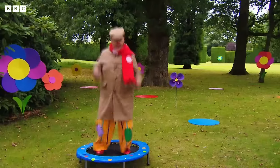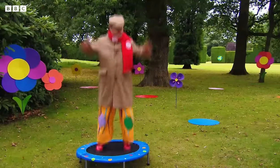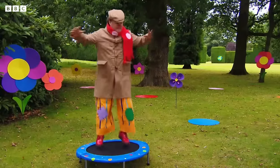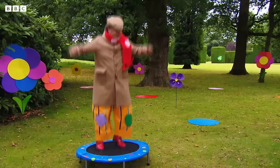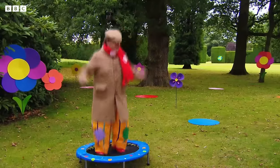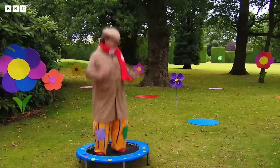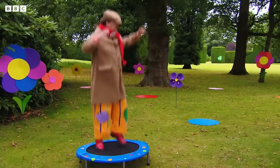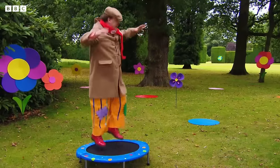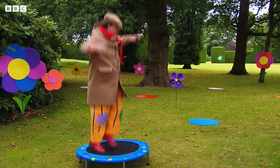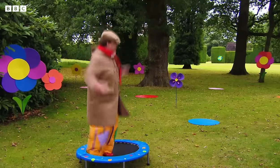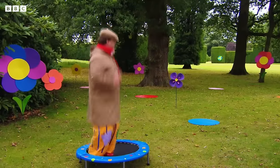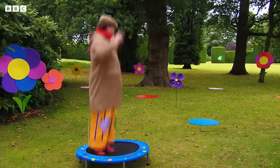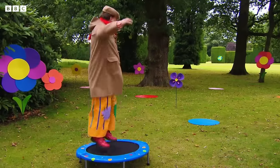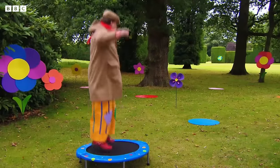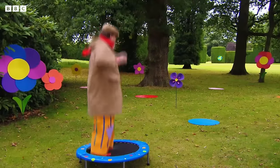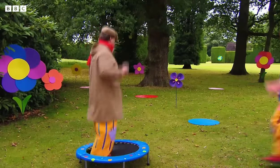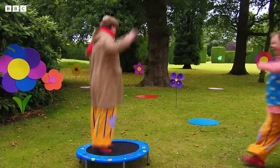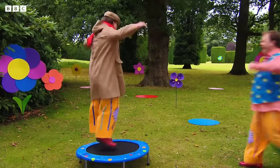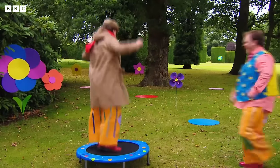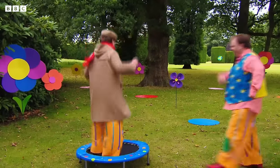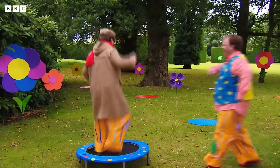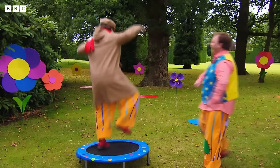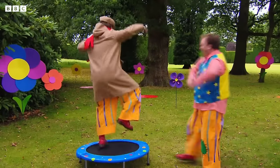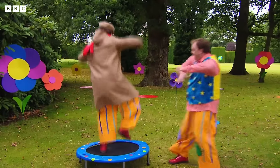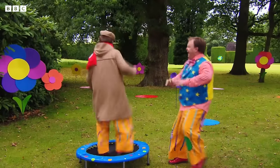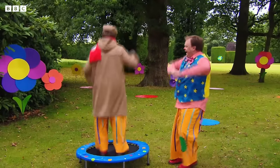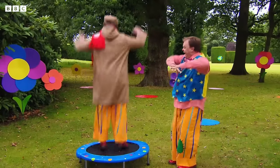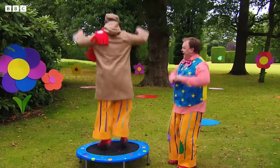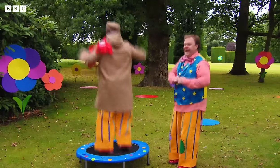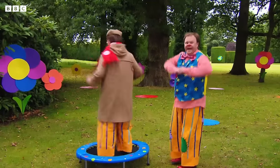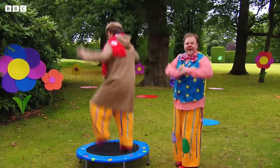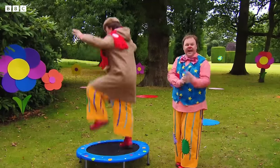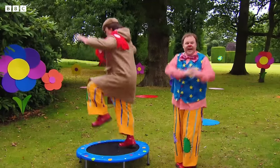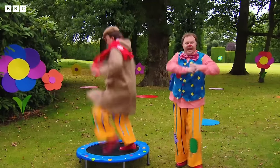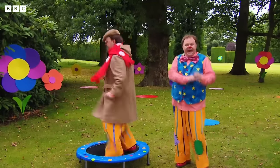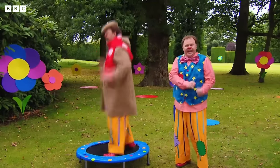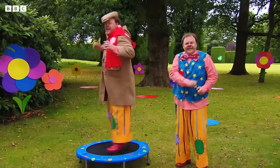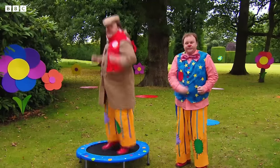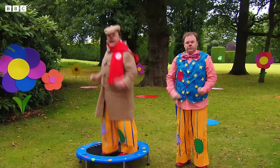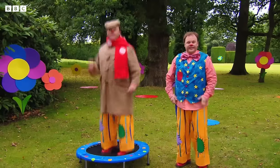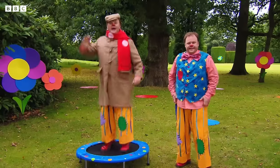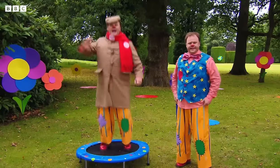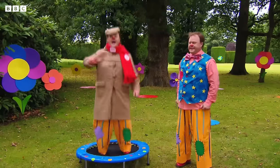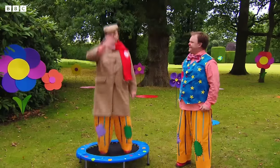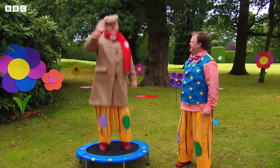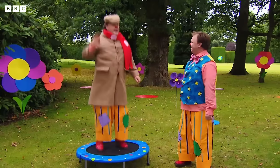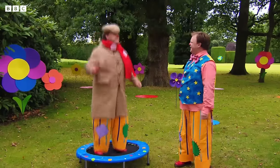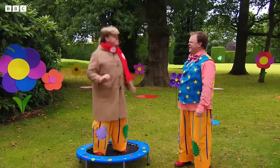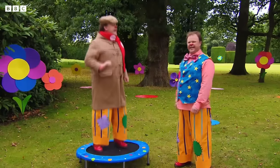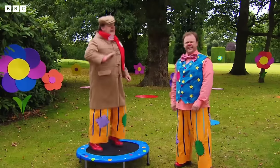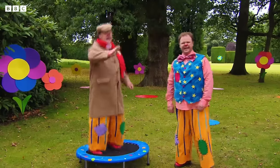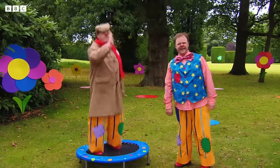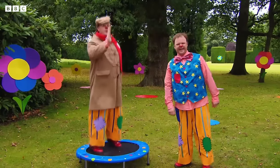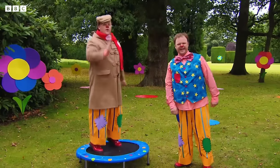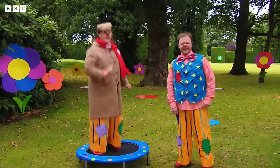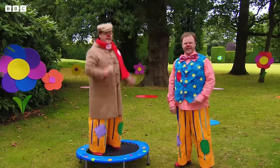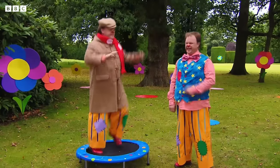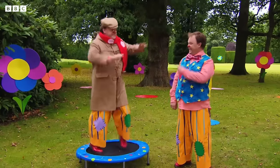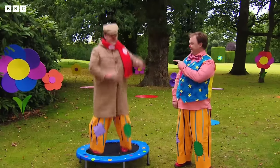Up, down, up, down, up, down. Hey! Hello, Grandad Tumble. Oh, hello. Hello, the boy.